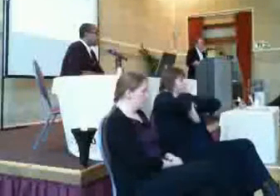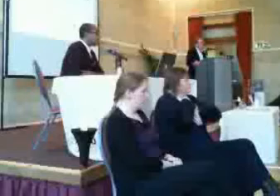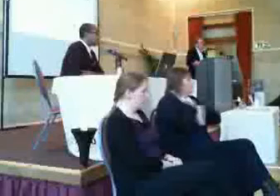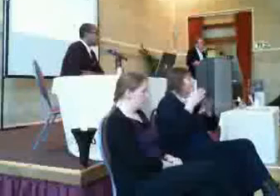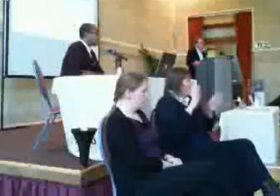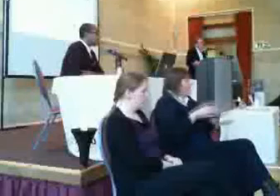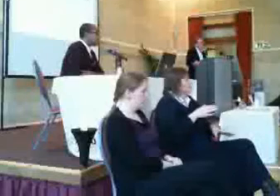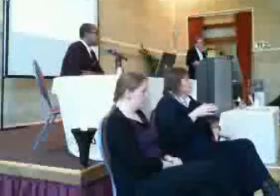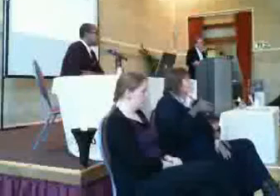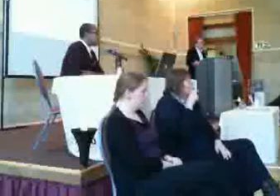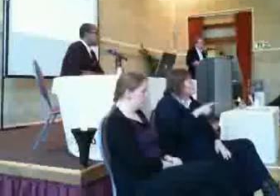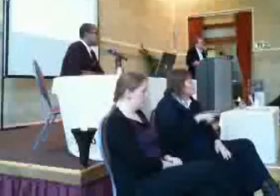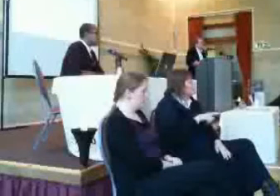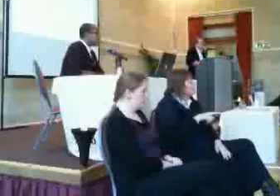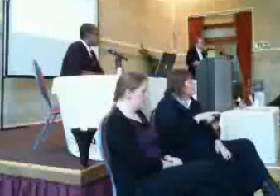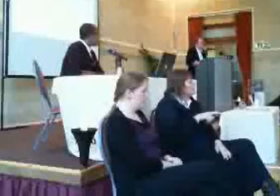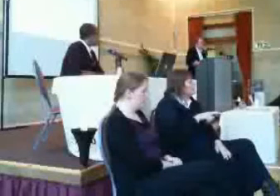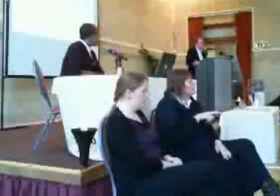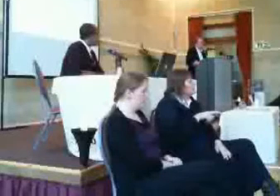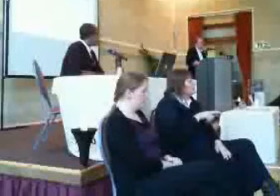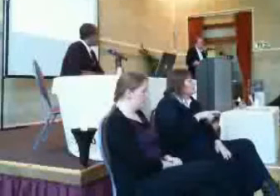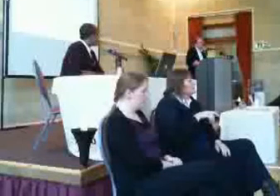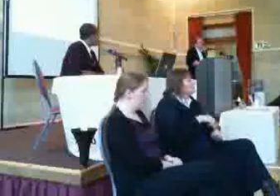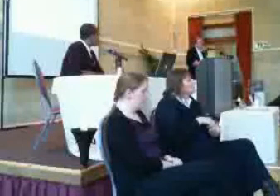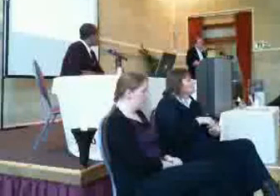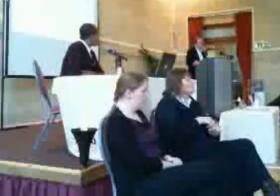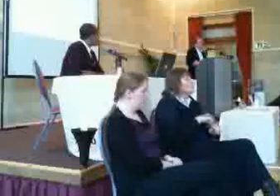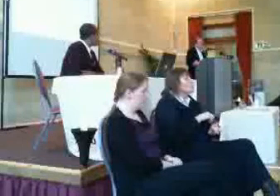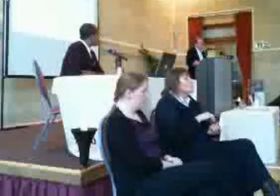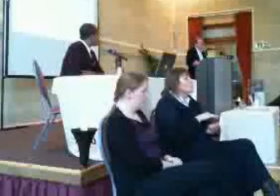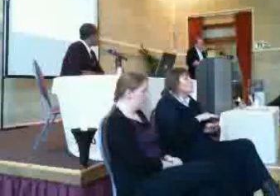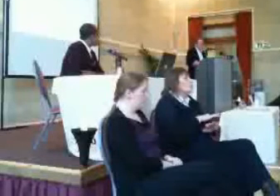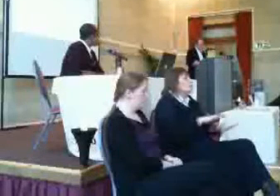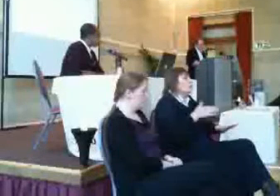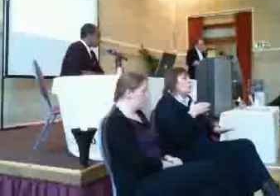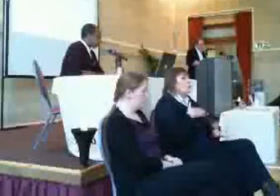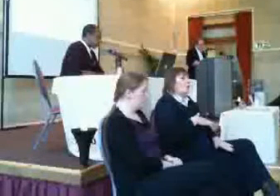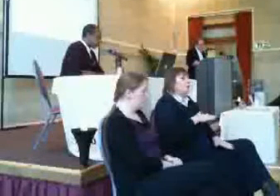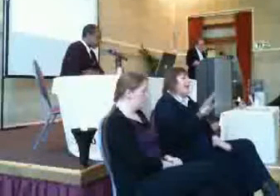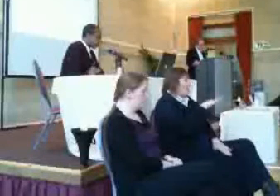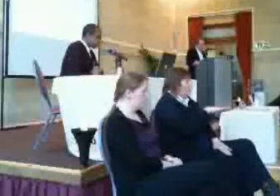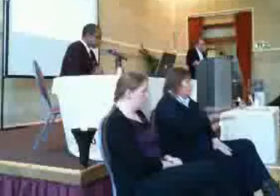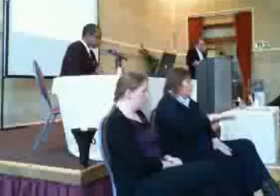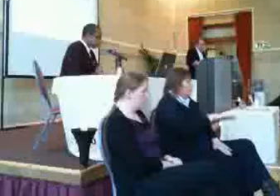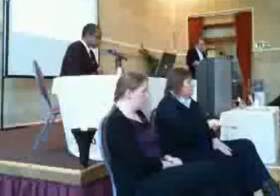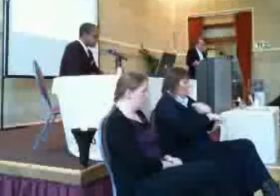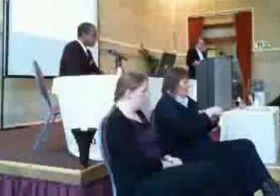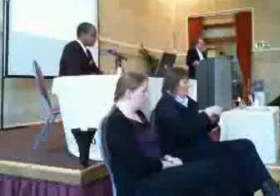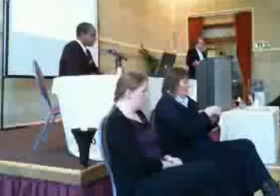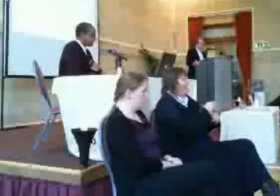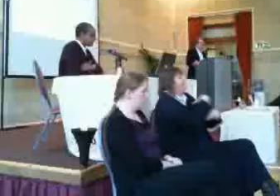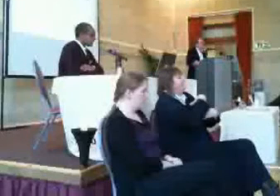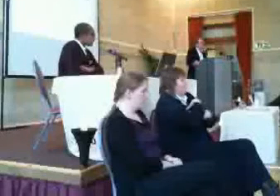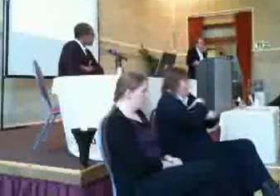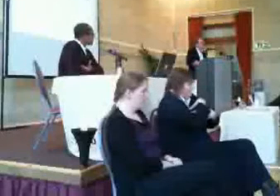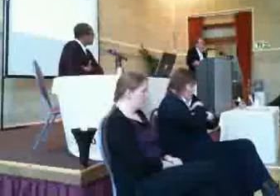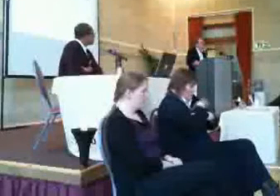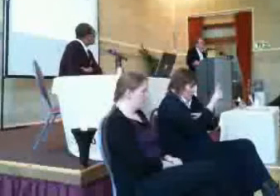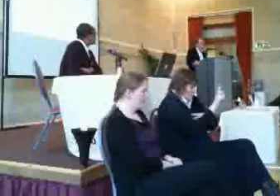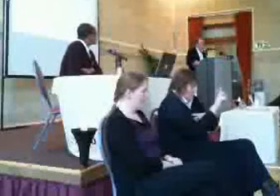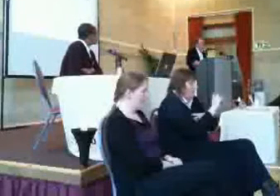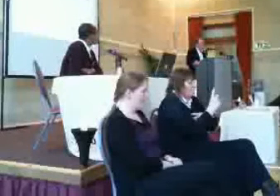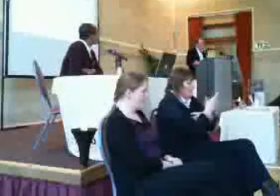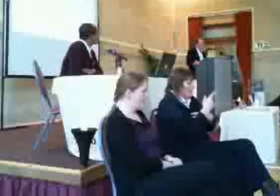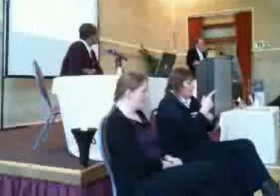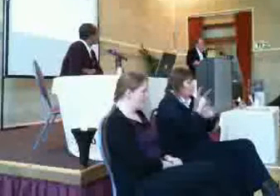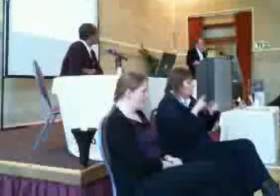history, that we don't impose on them a fear, but that we